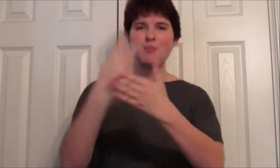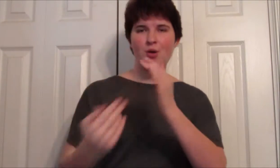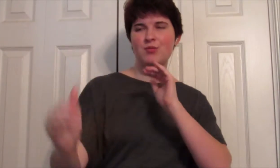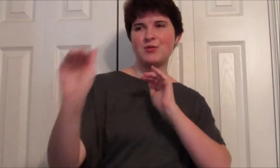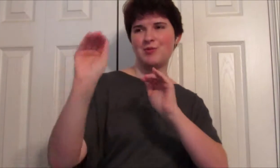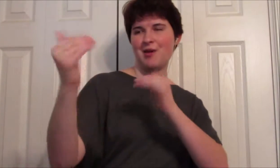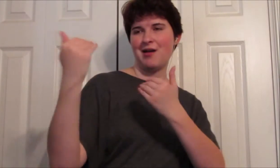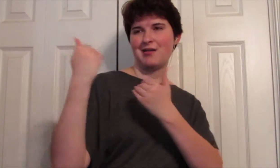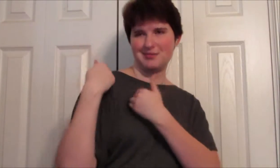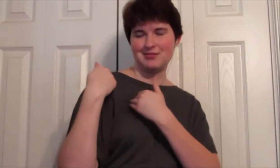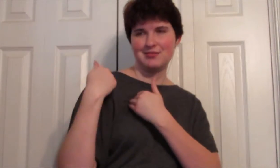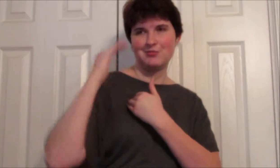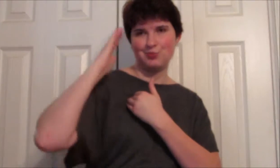We'll both be reminded.